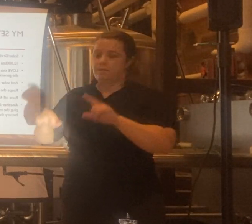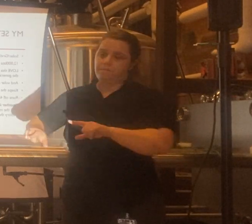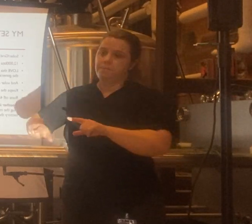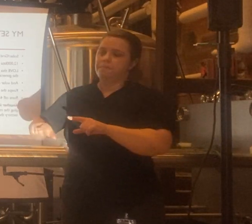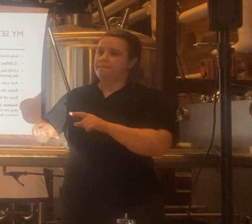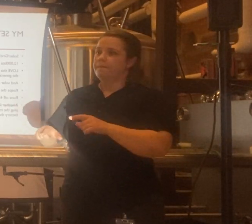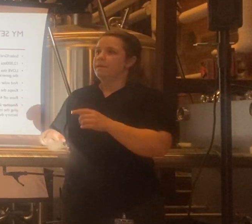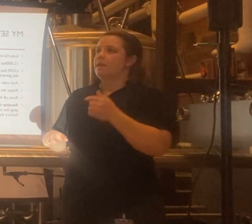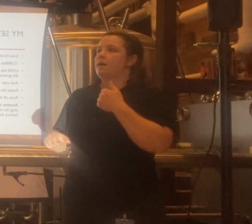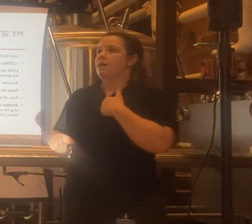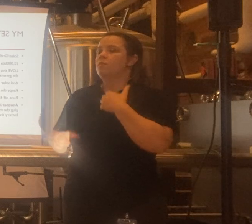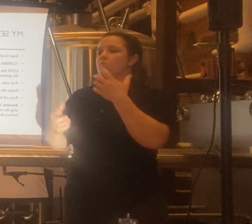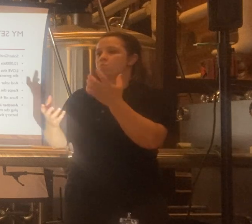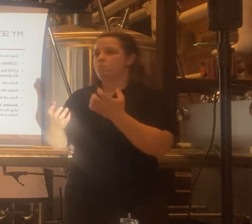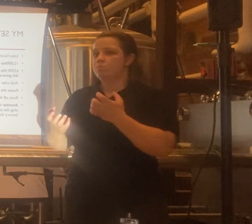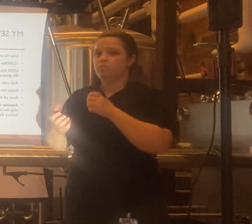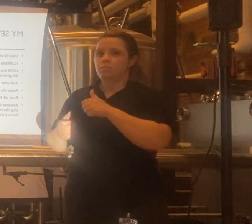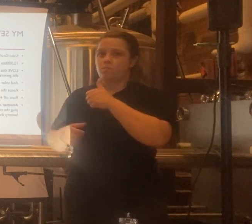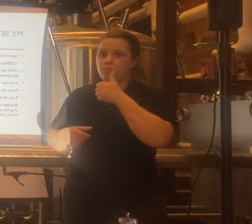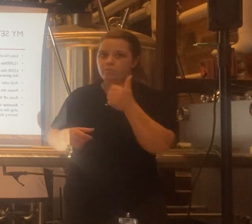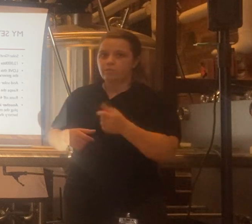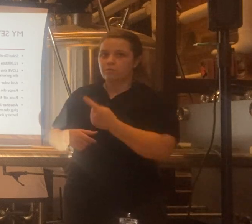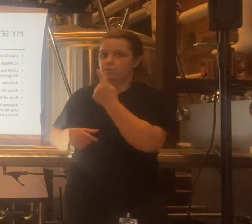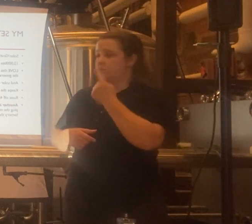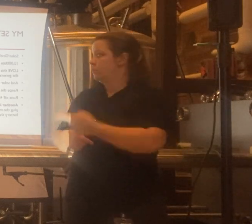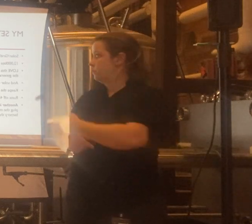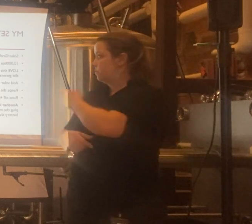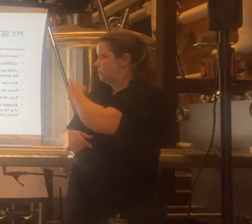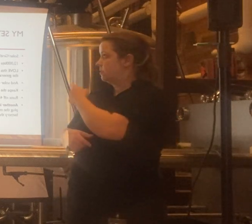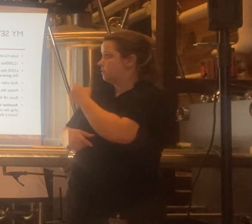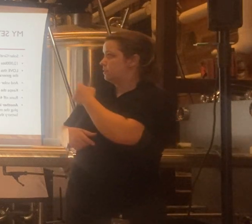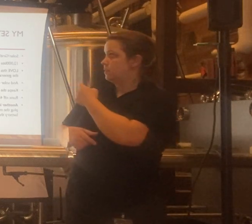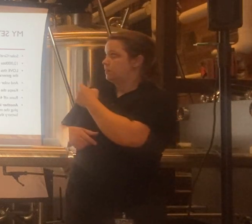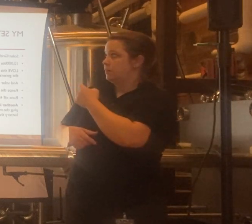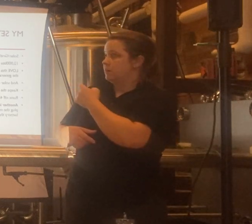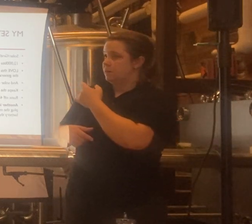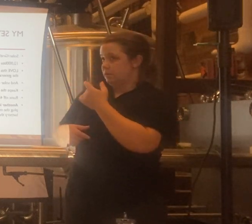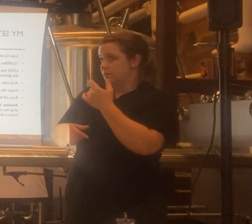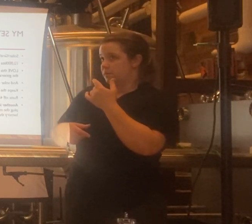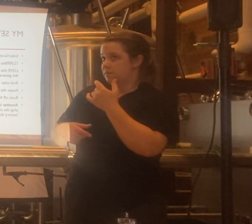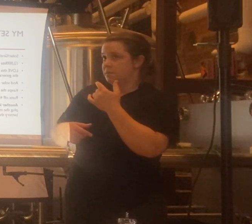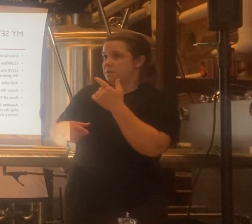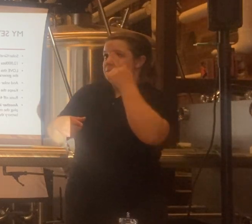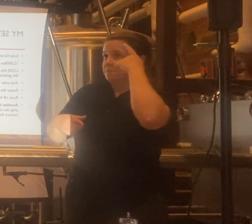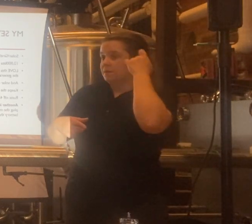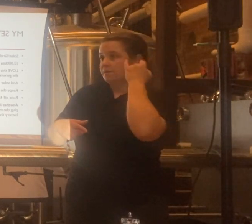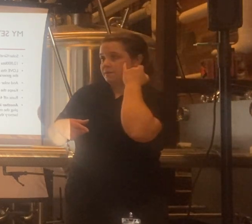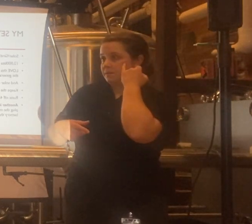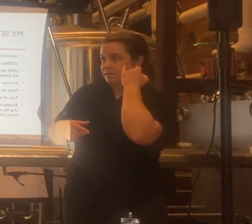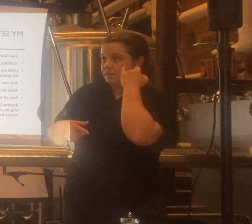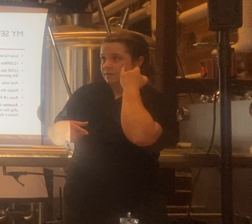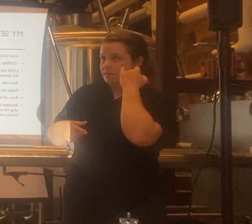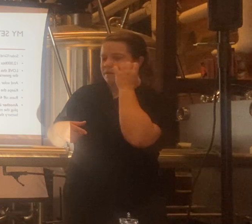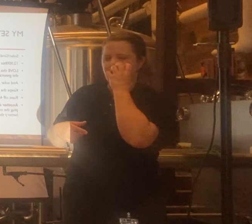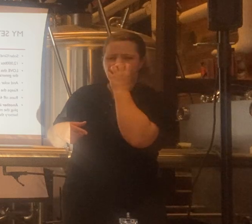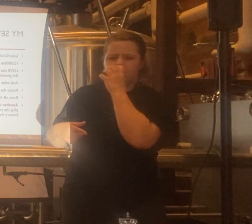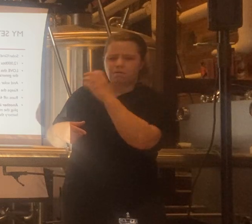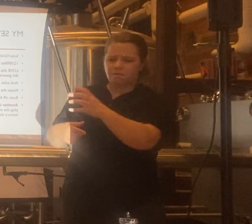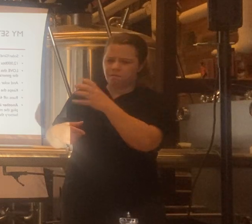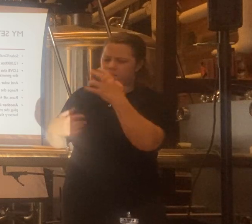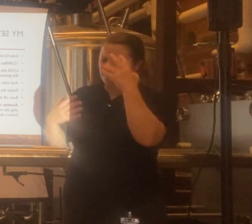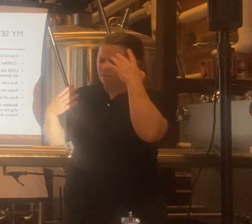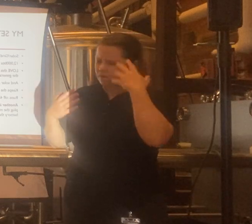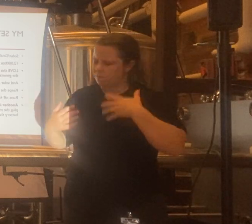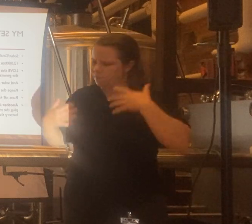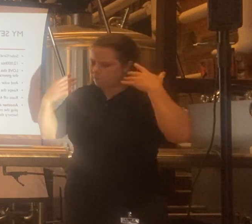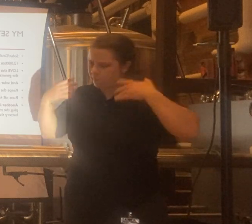love to have another one of those in there so that when we're melting, I literally could, if I wanted to, combine 2 of the trackers together